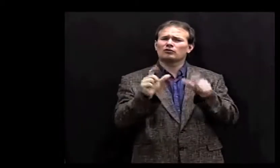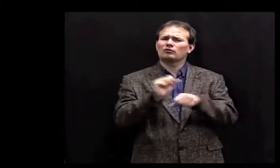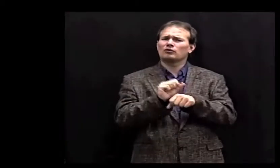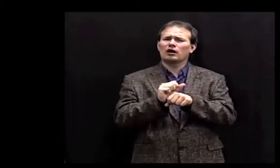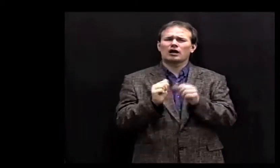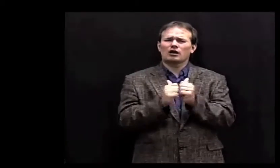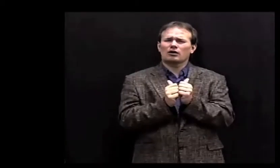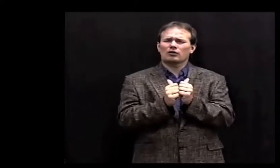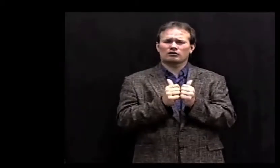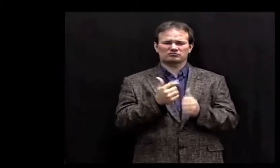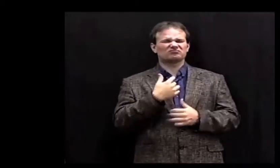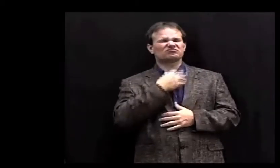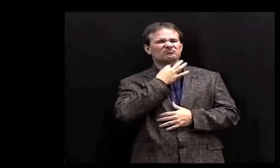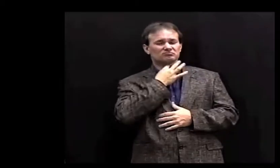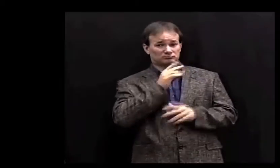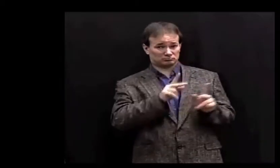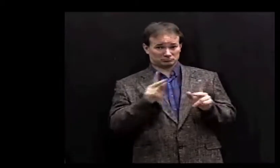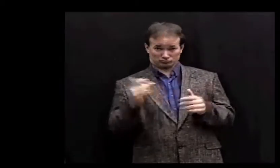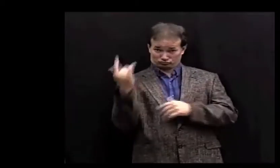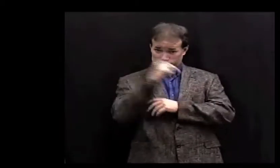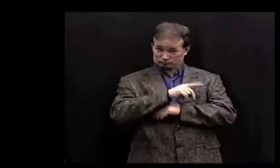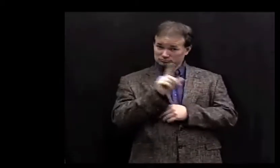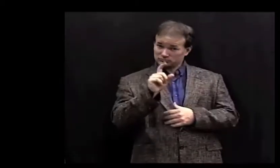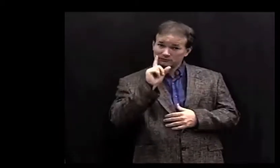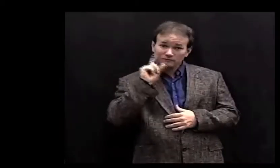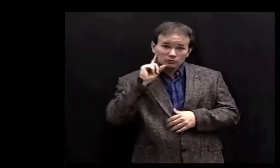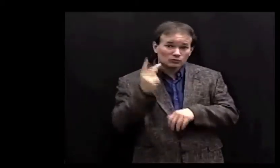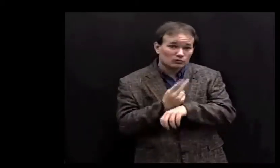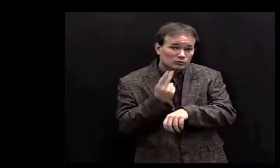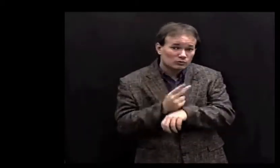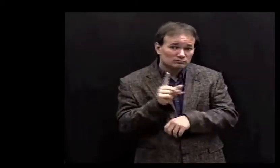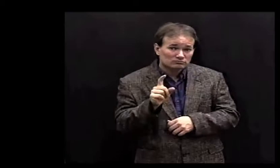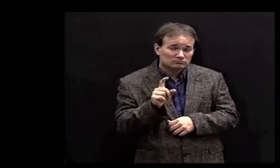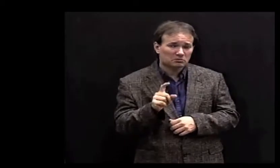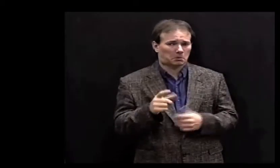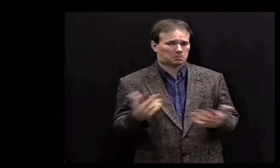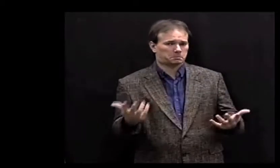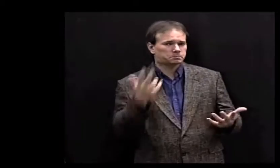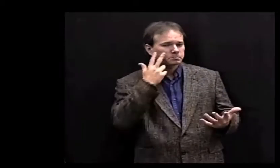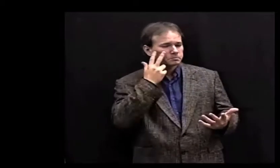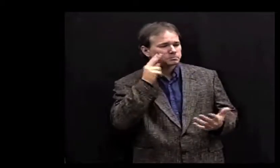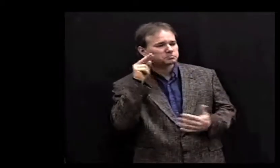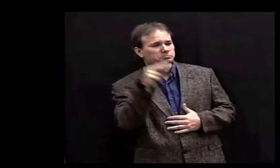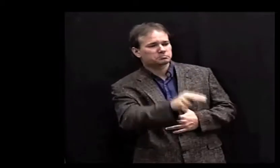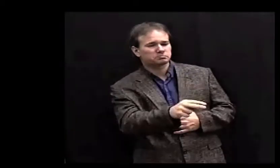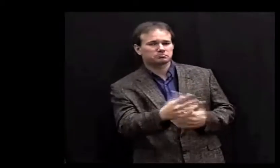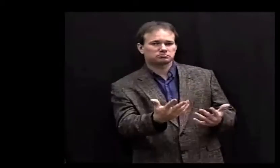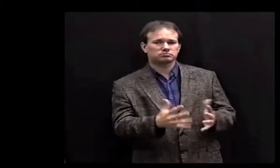how they use their bilingualism every day. I'm curious to see its everyday use, so let's find out.